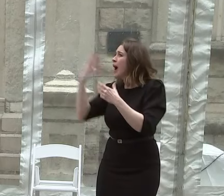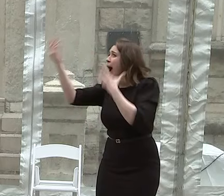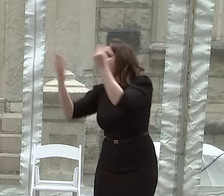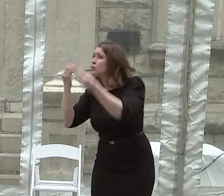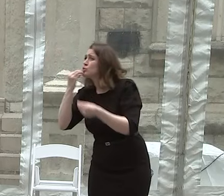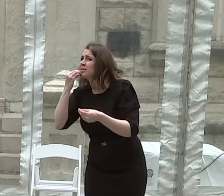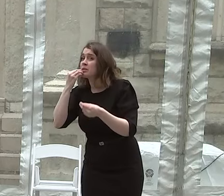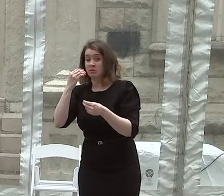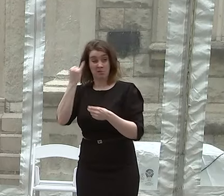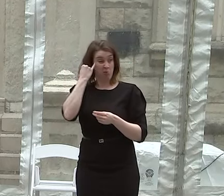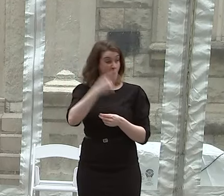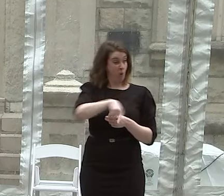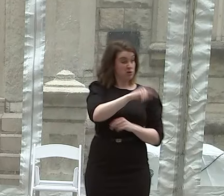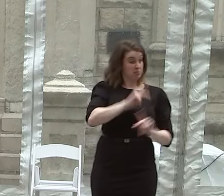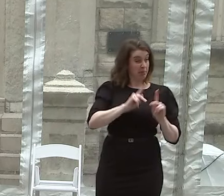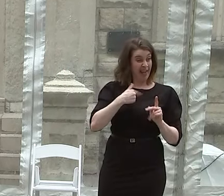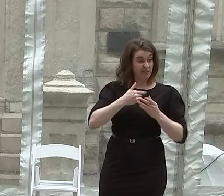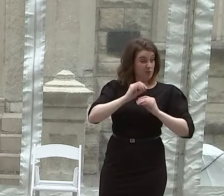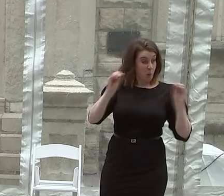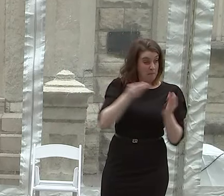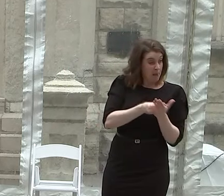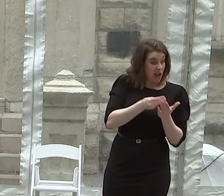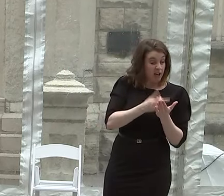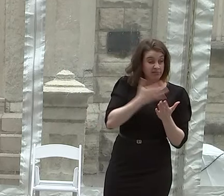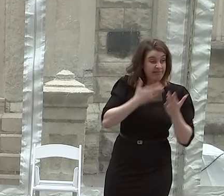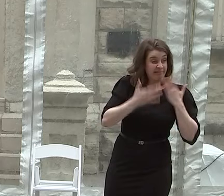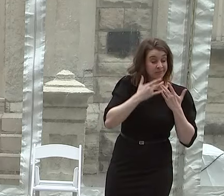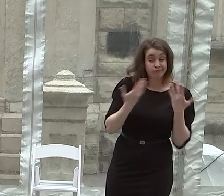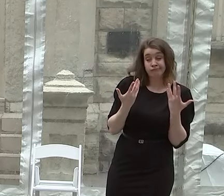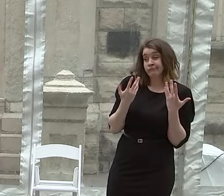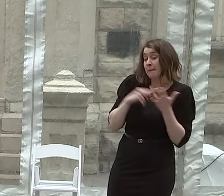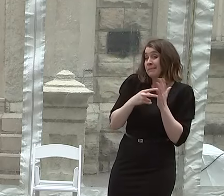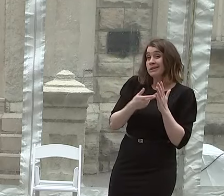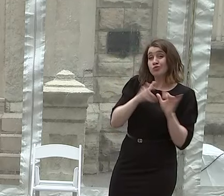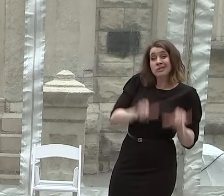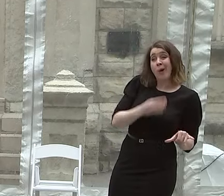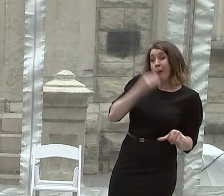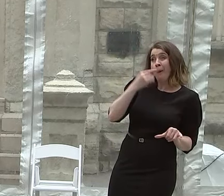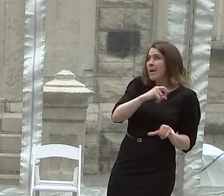money in order to go in and be part of lifting up our economy.